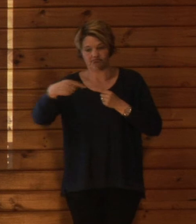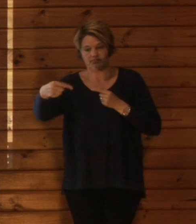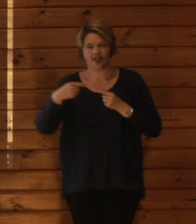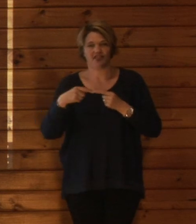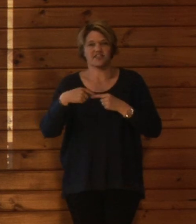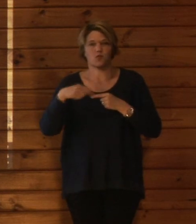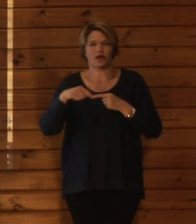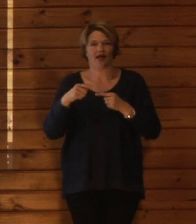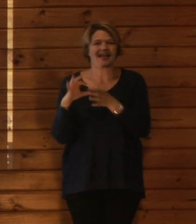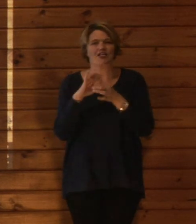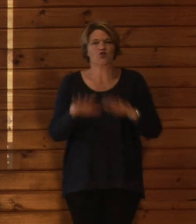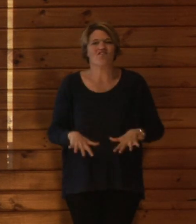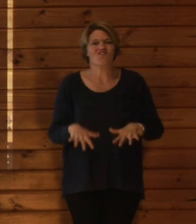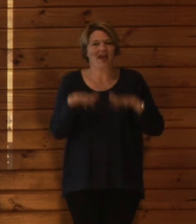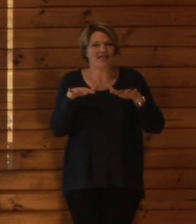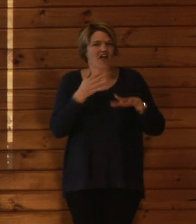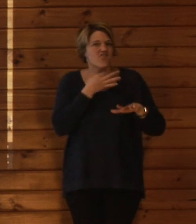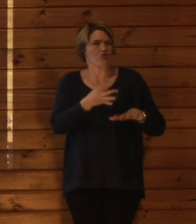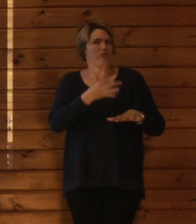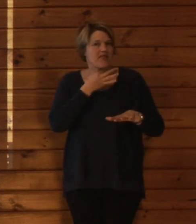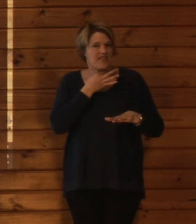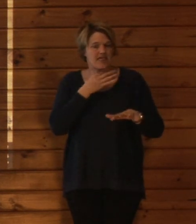land damage EQC.